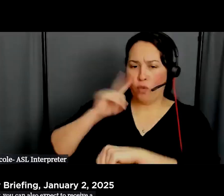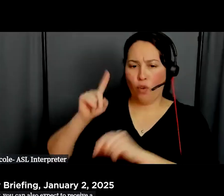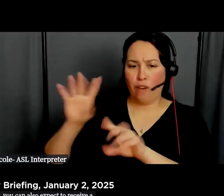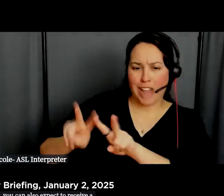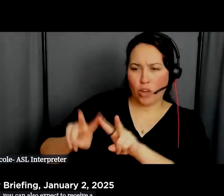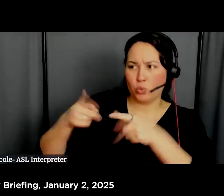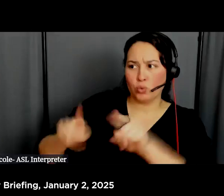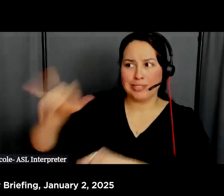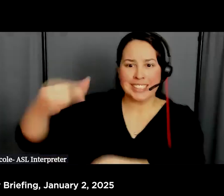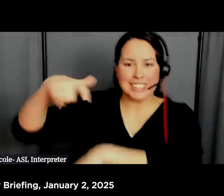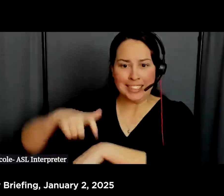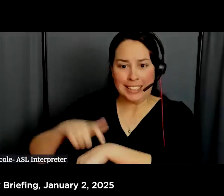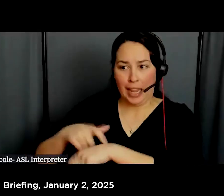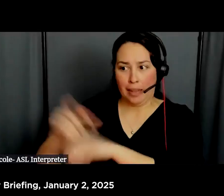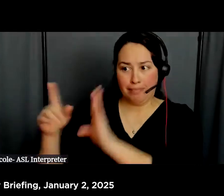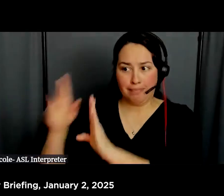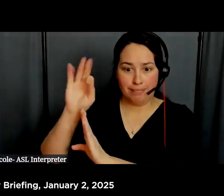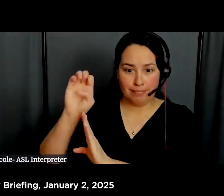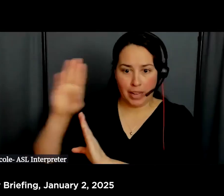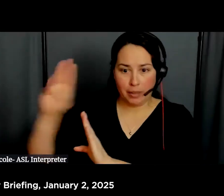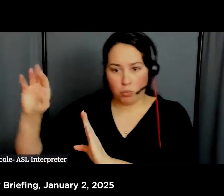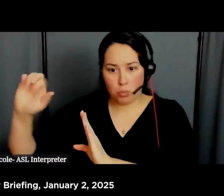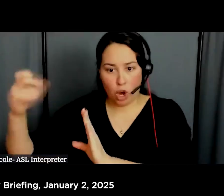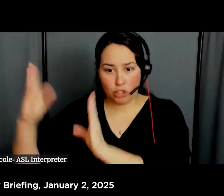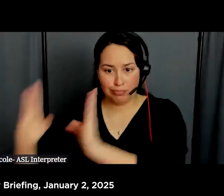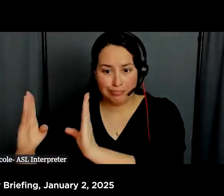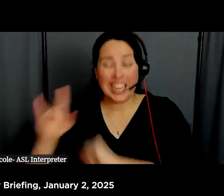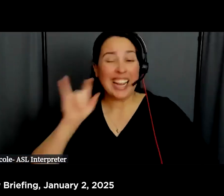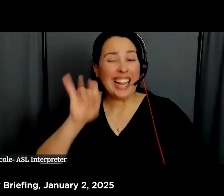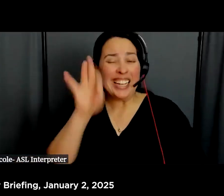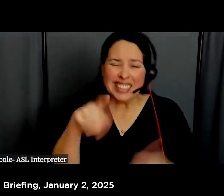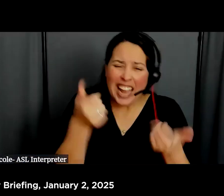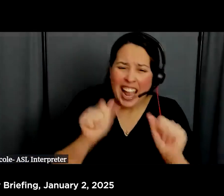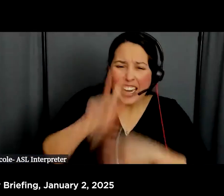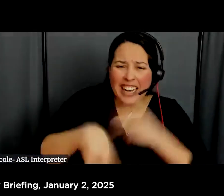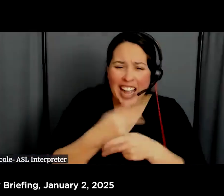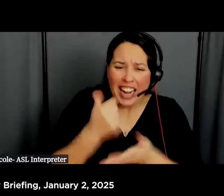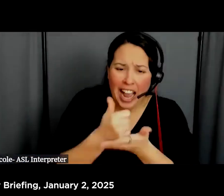If you need any assistance or have any questions, please contact our office at